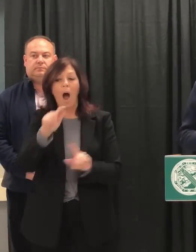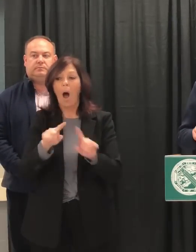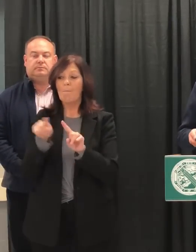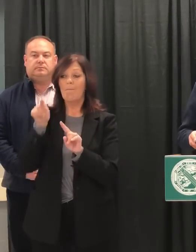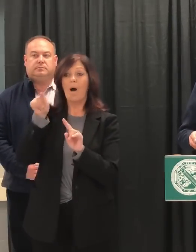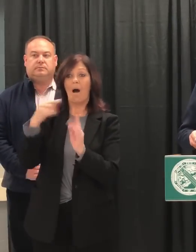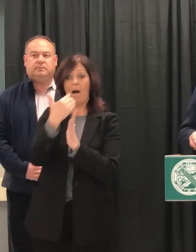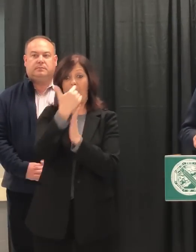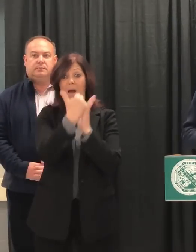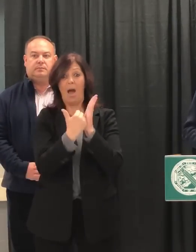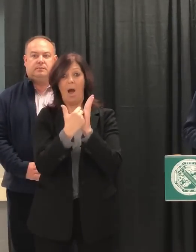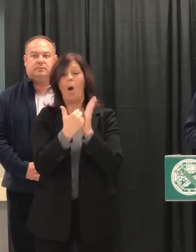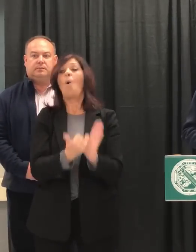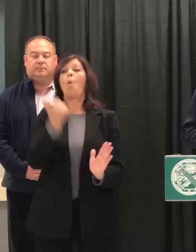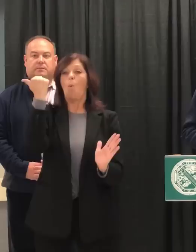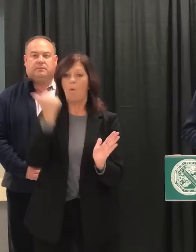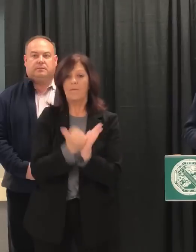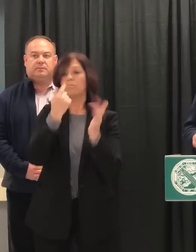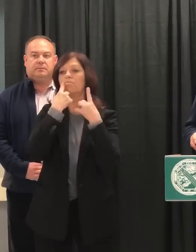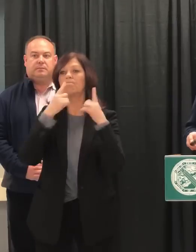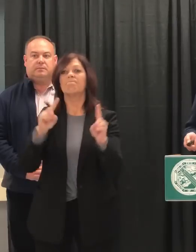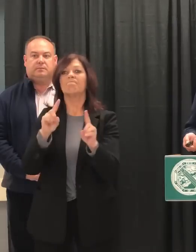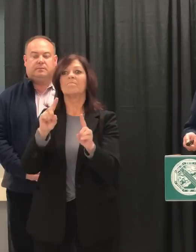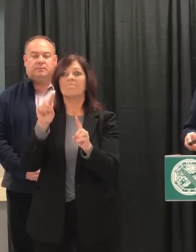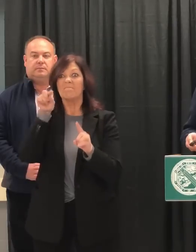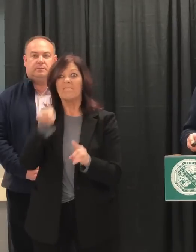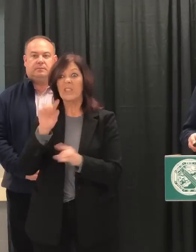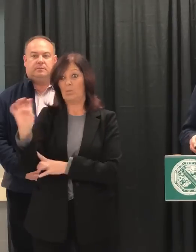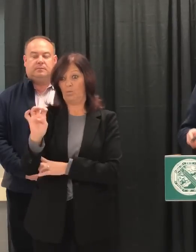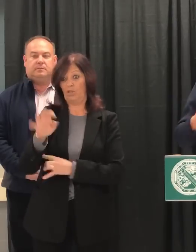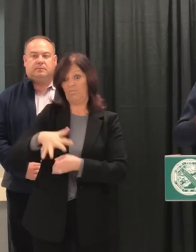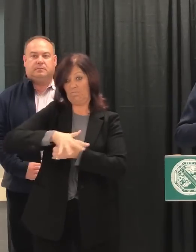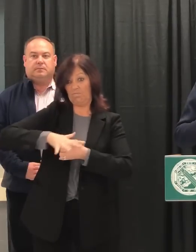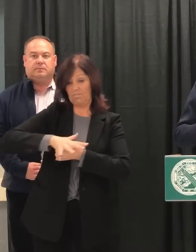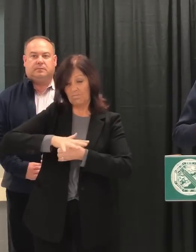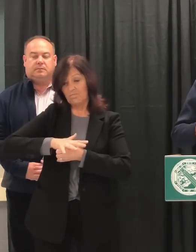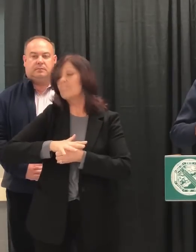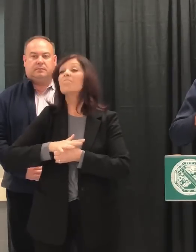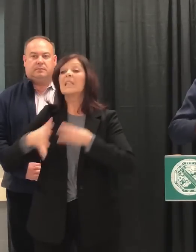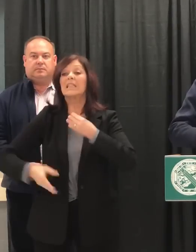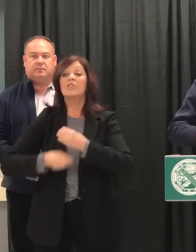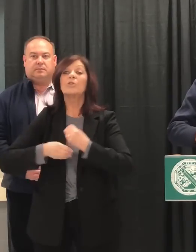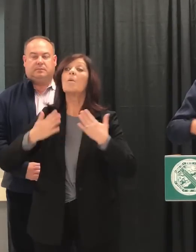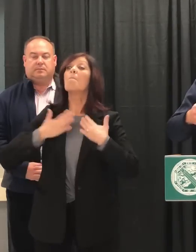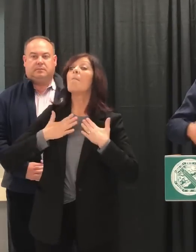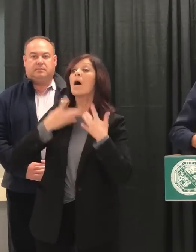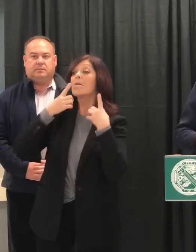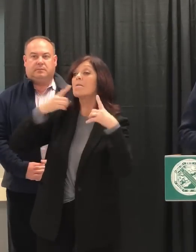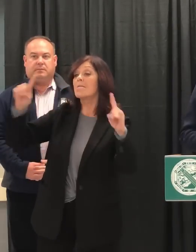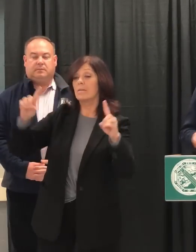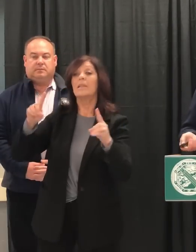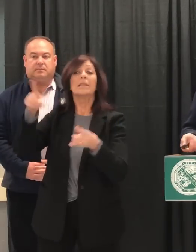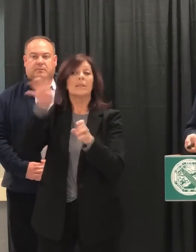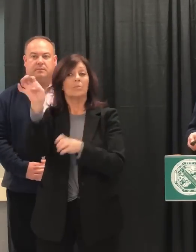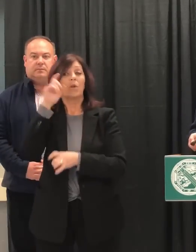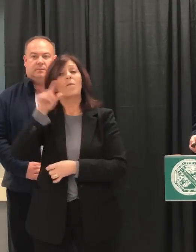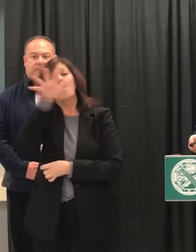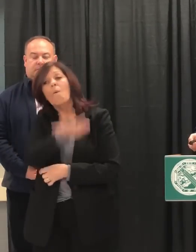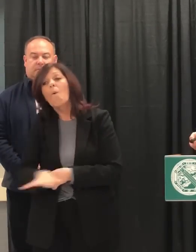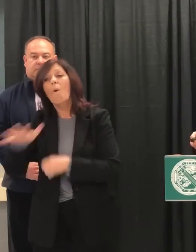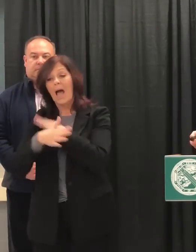made an official declaration of a state of emergency, in addition to my declaration as a state of emergency for the